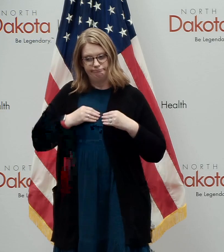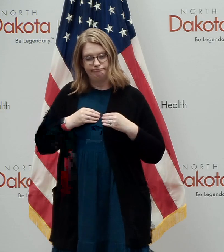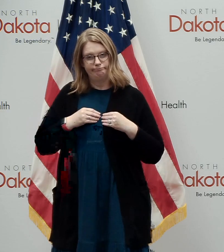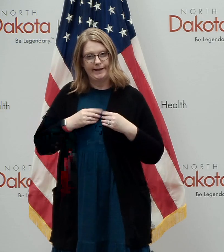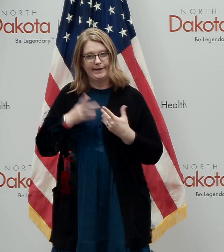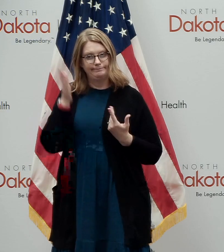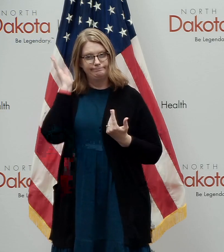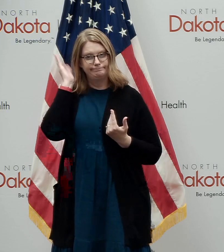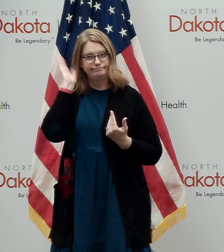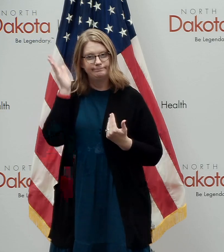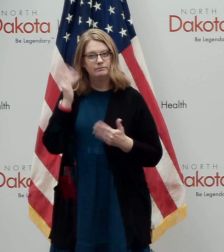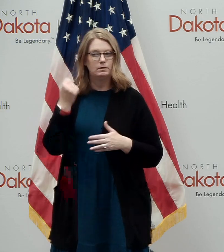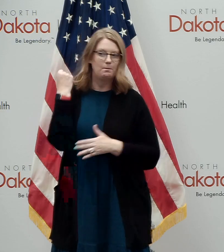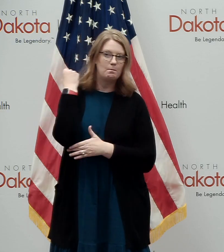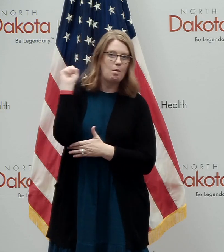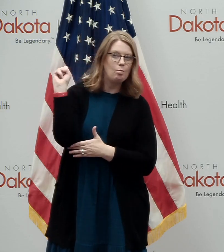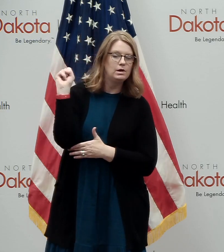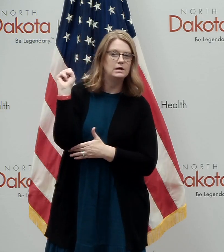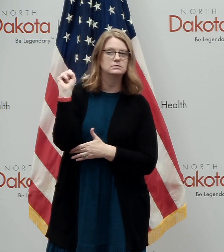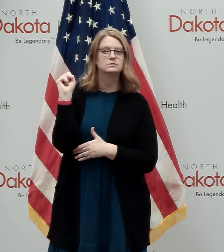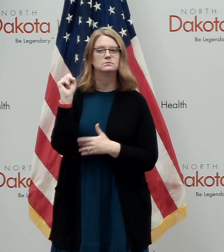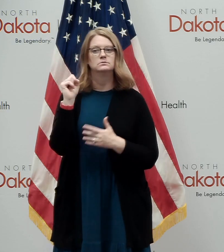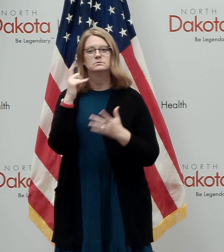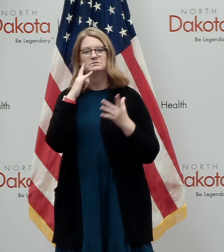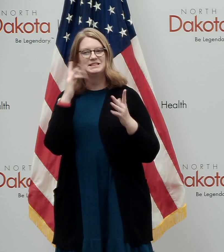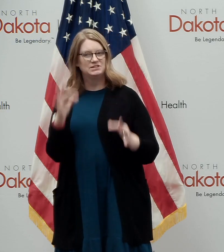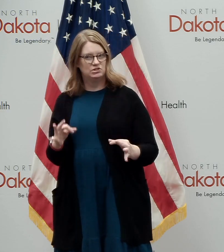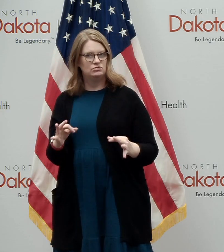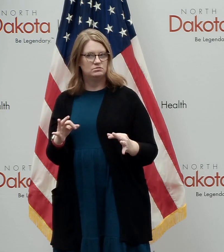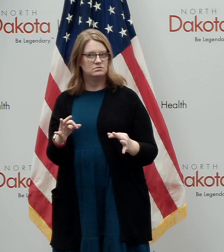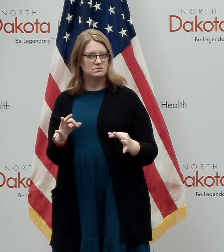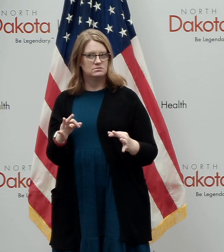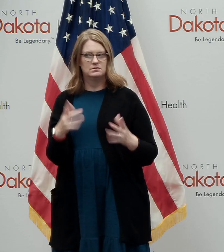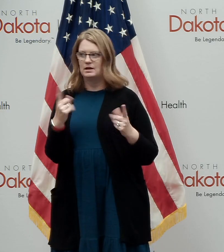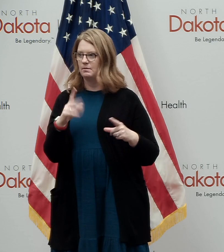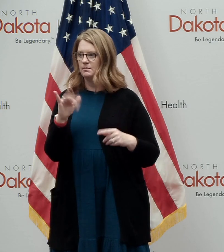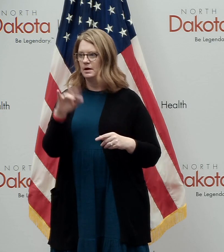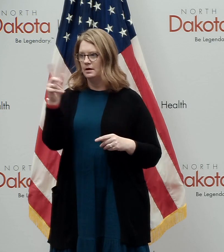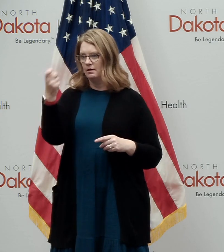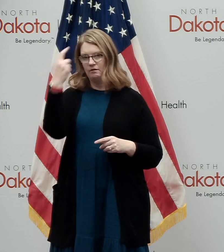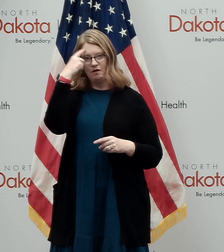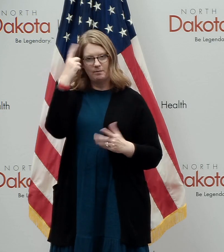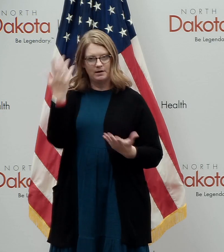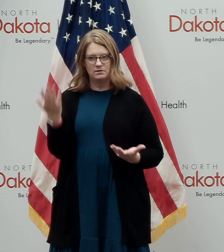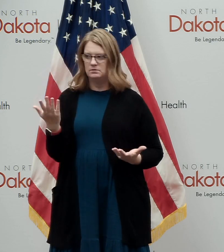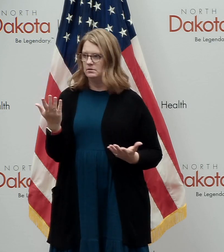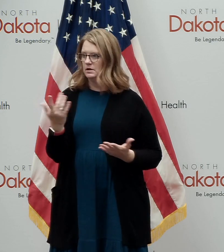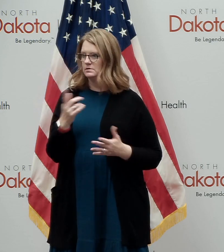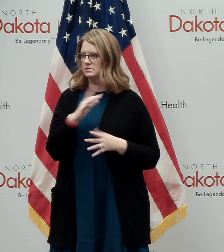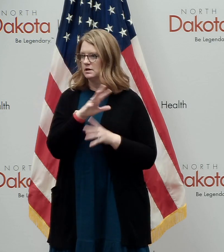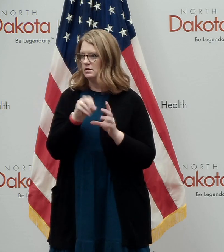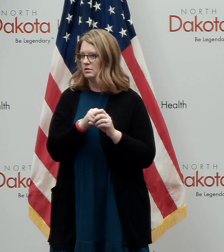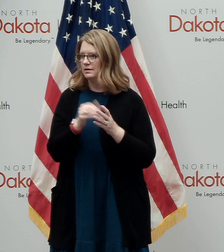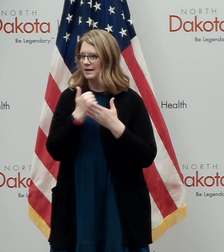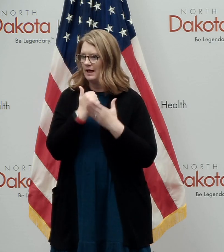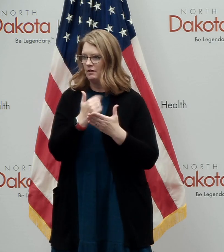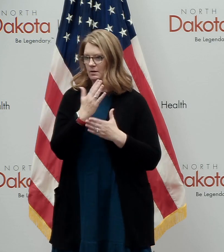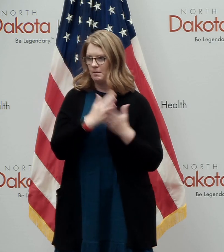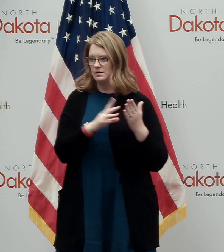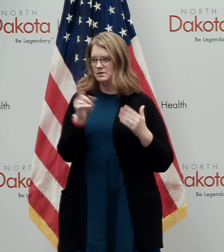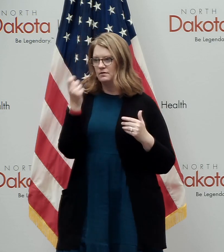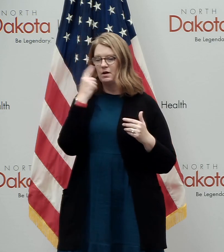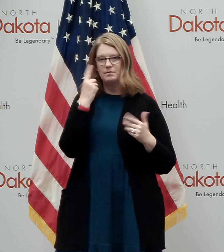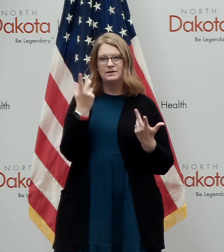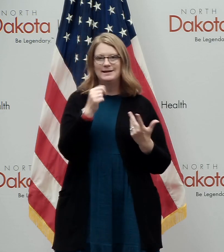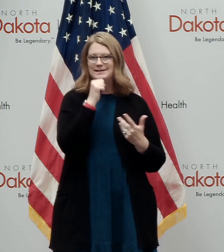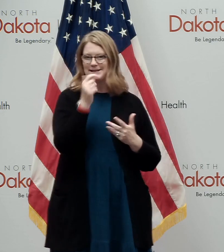way to protest decisions made by government, and that's part of the healthy elements of democracy. So this is not necessarily a new